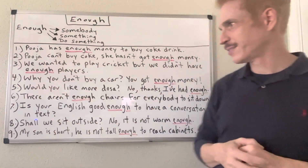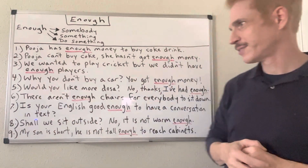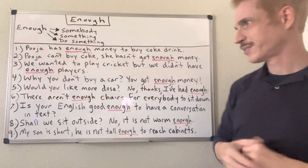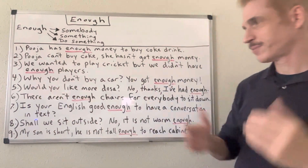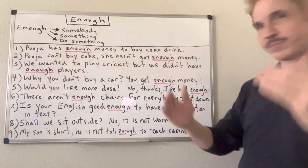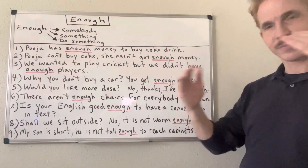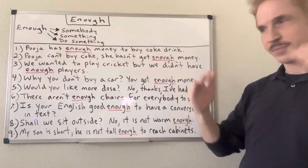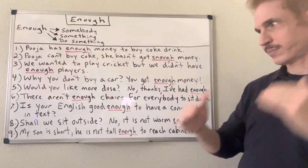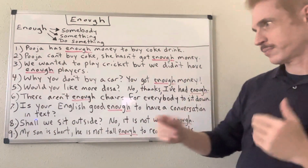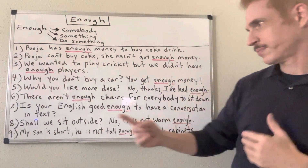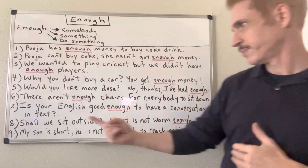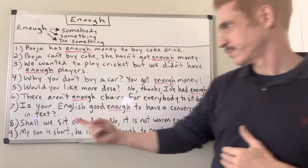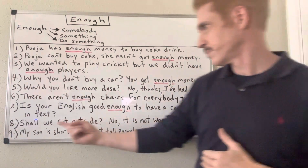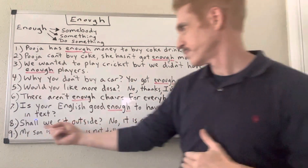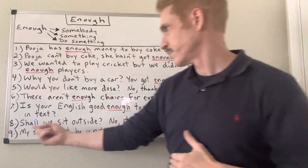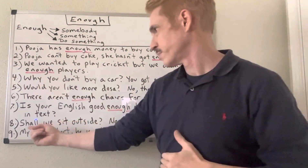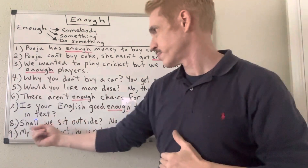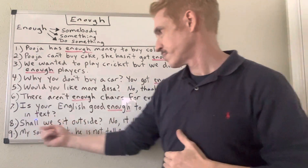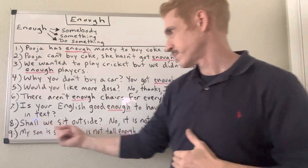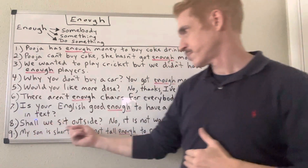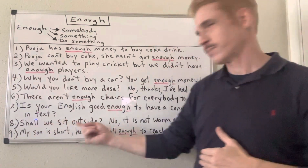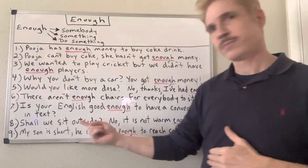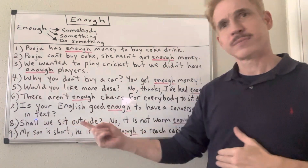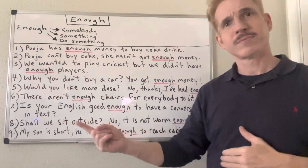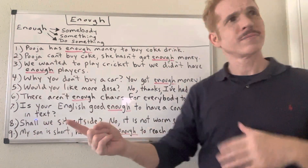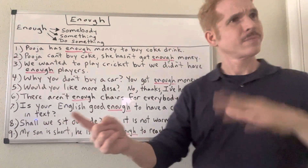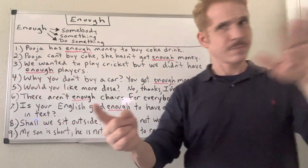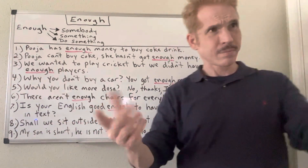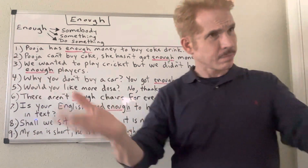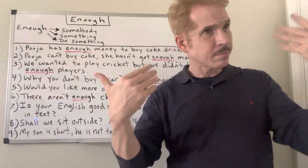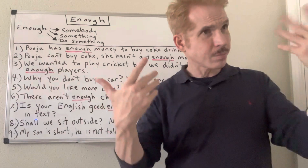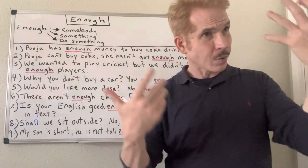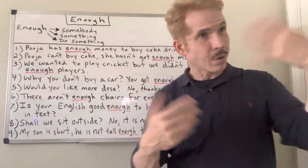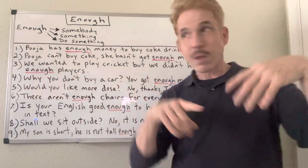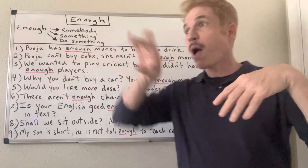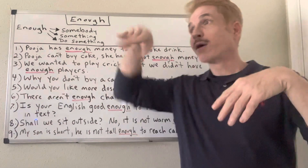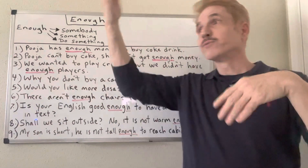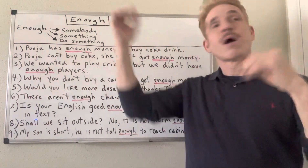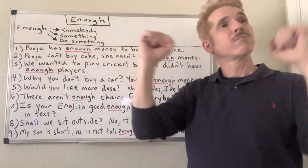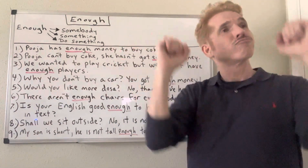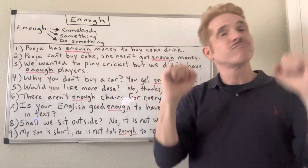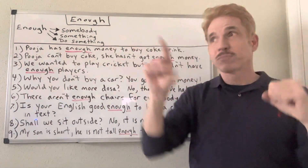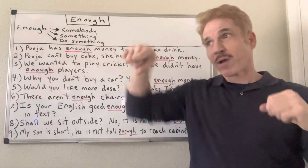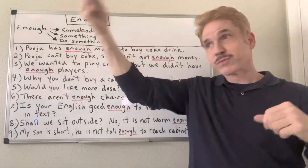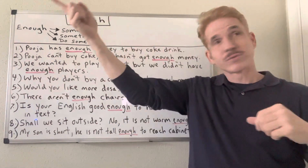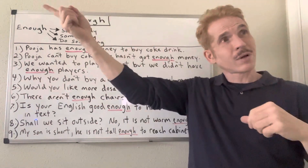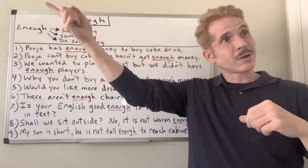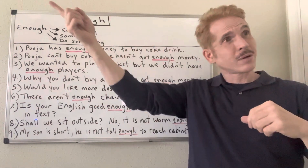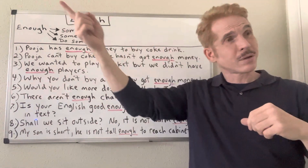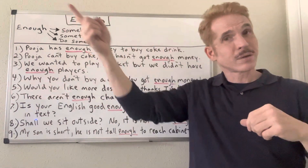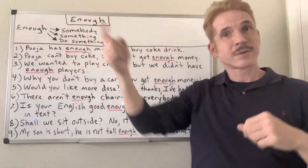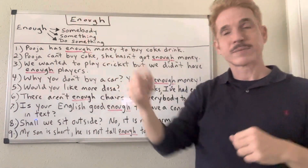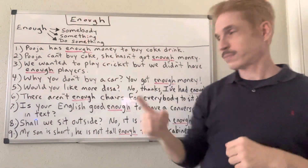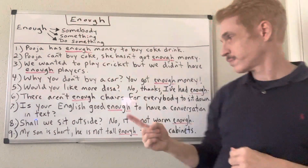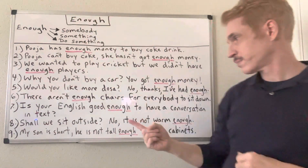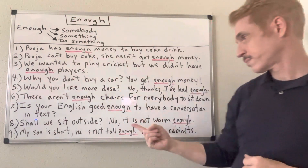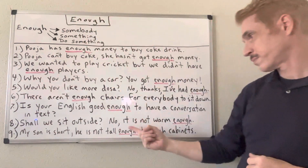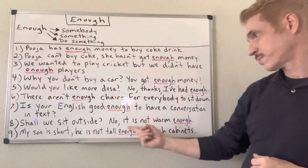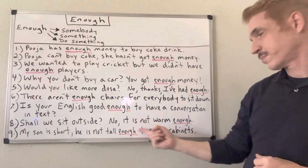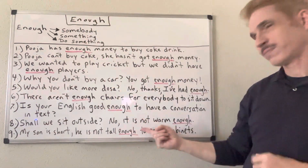to take care of on their part. But the latest version, once it comes back, yes, once it comes back and signed, it then goes